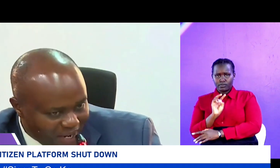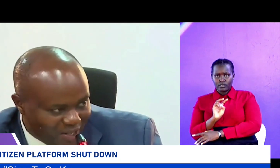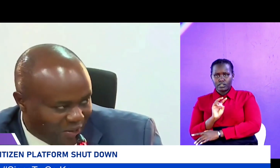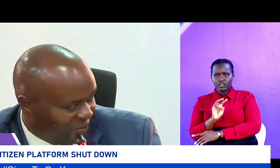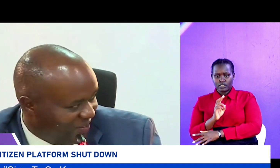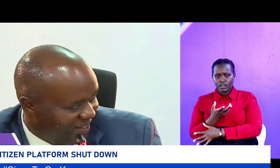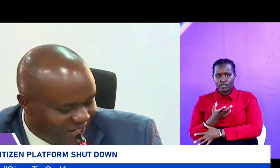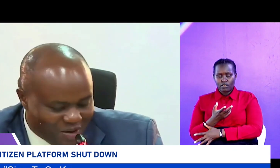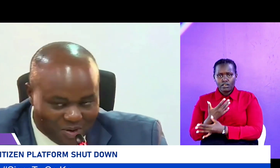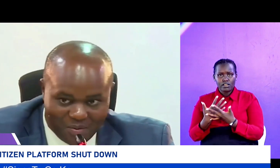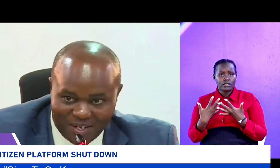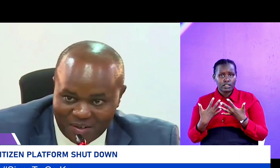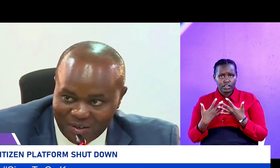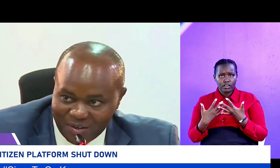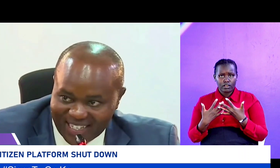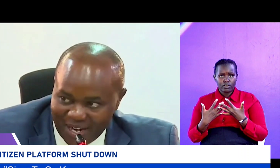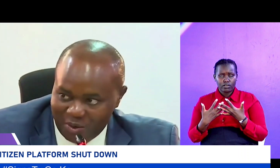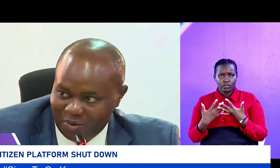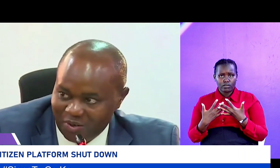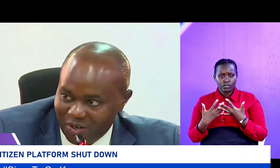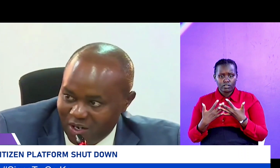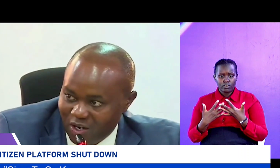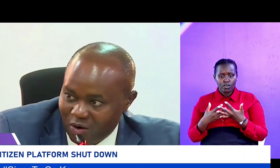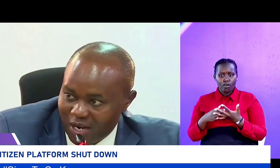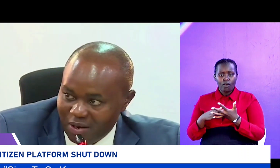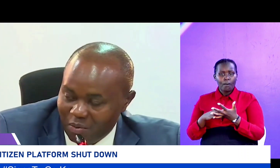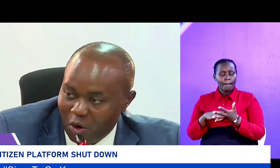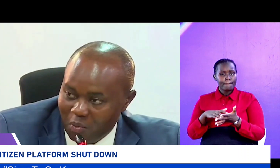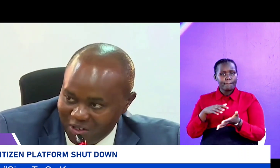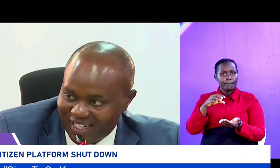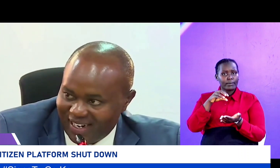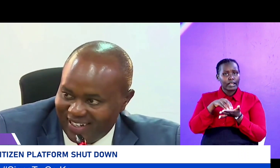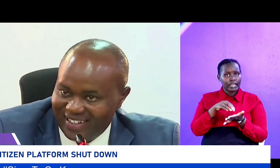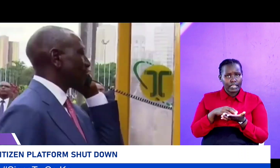monumental scandal, or monster.